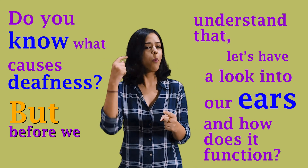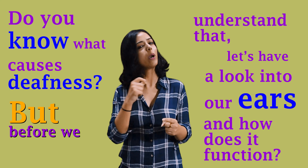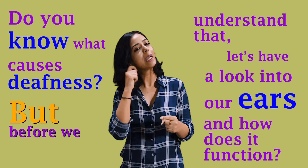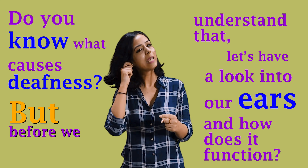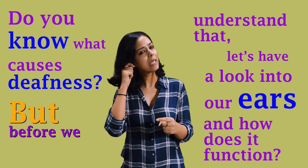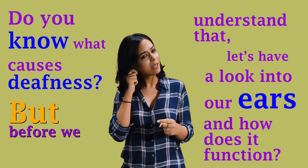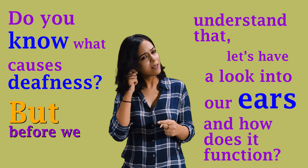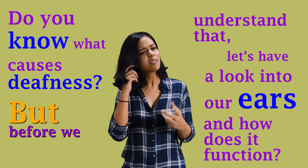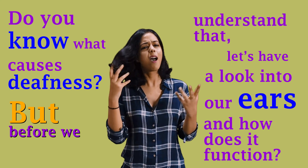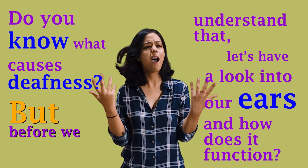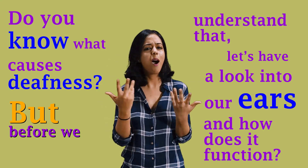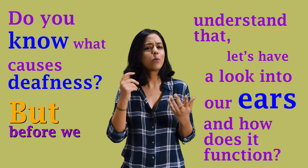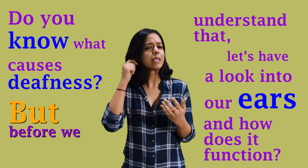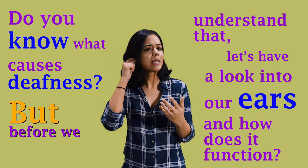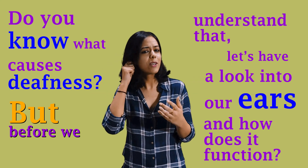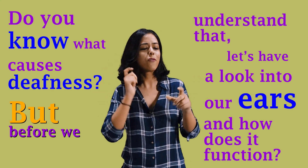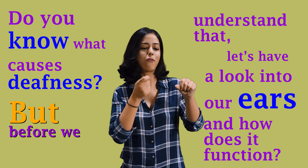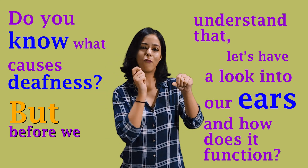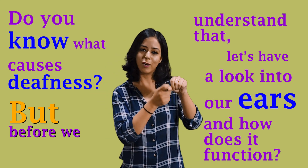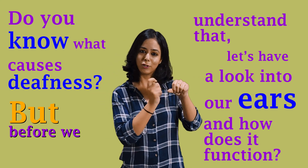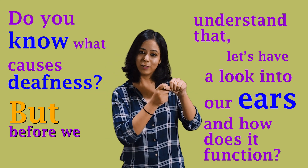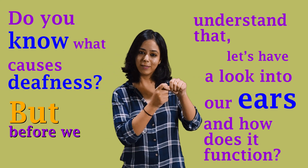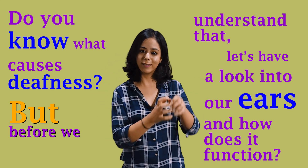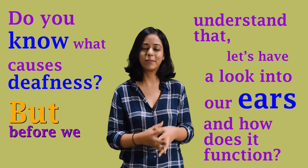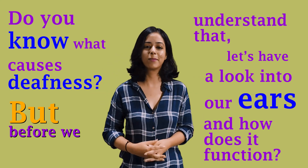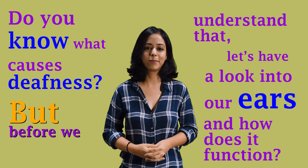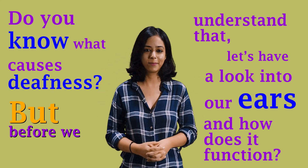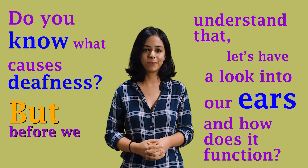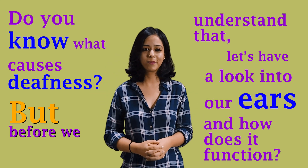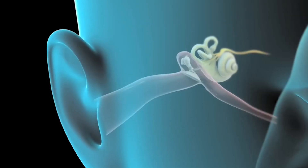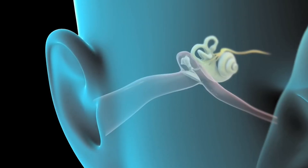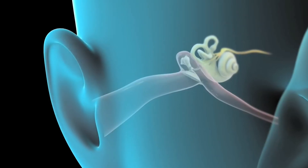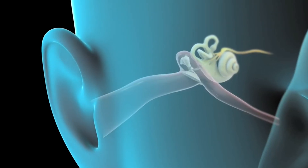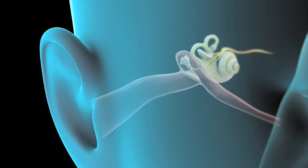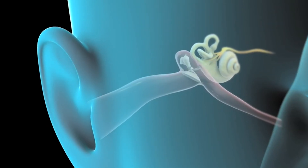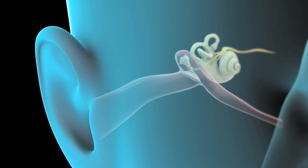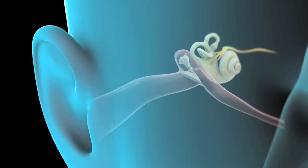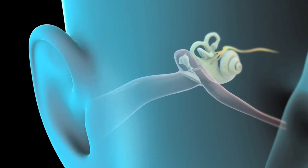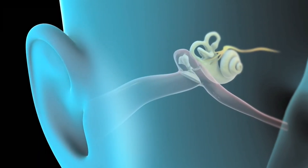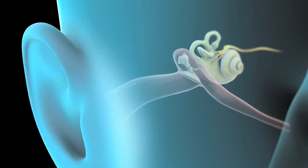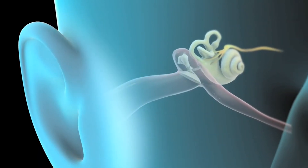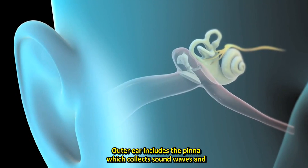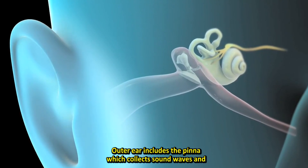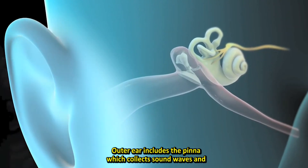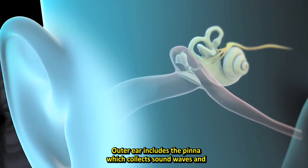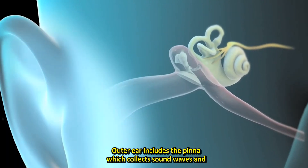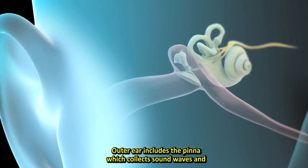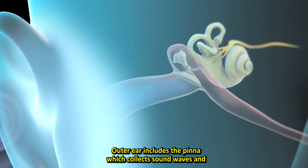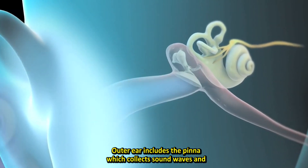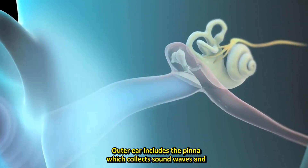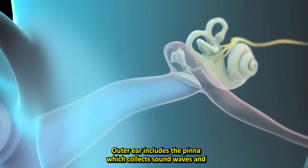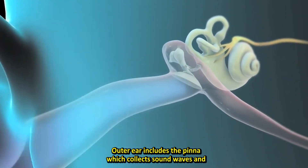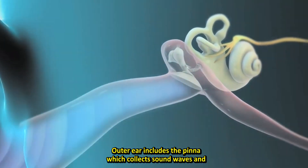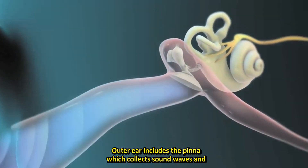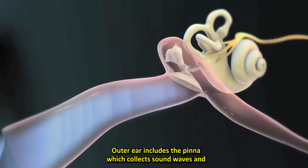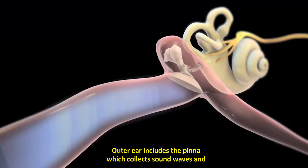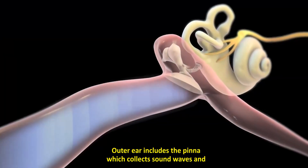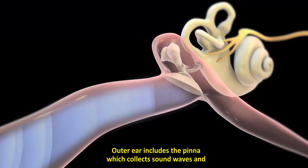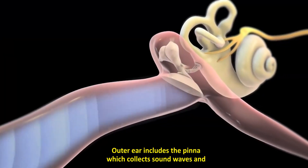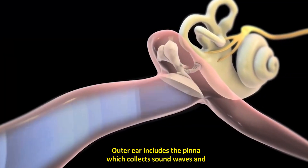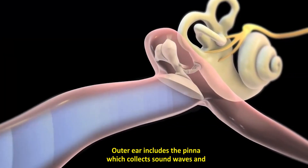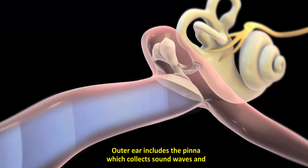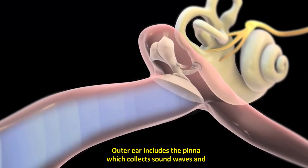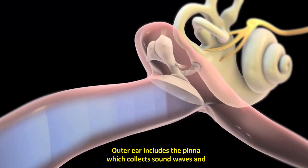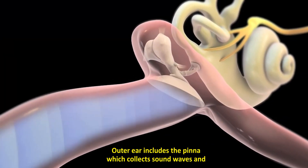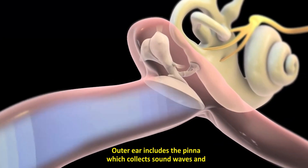how does it function the outer ear includes the